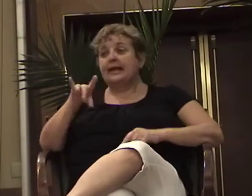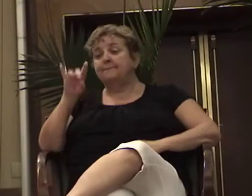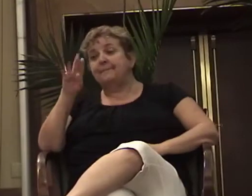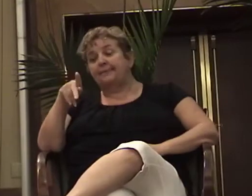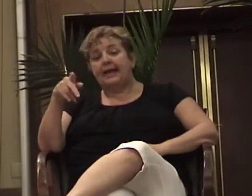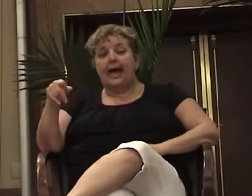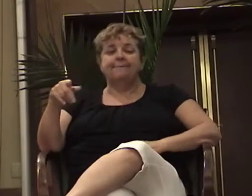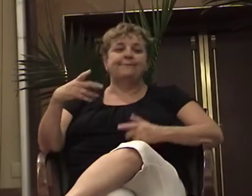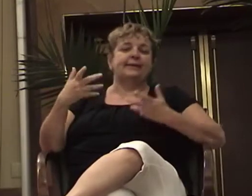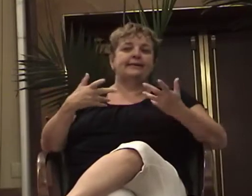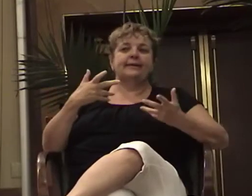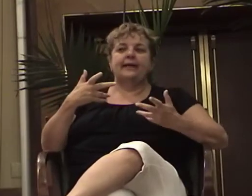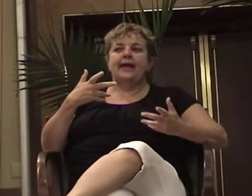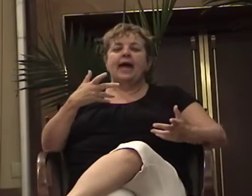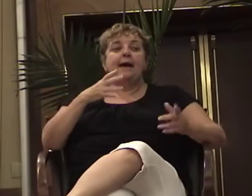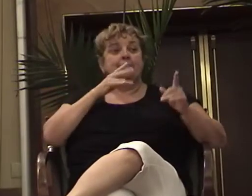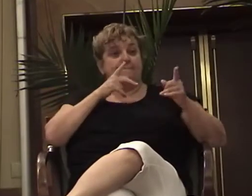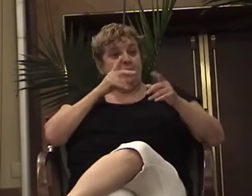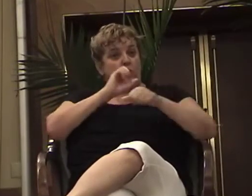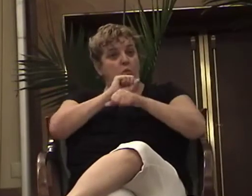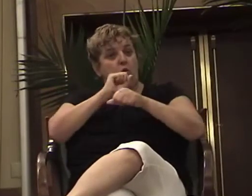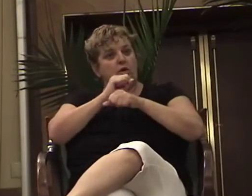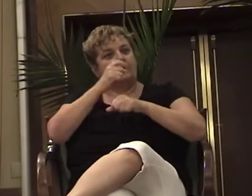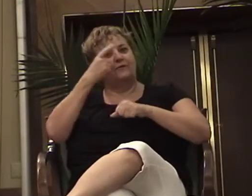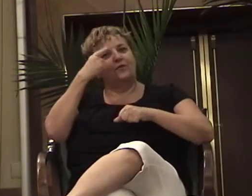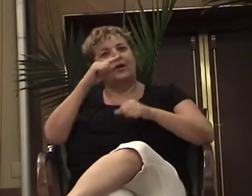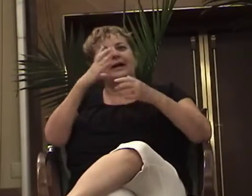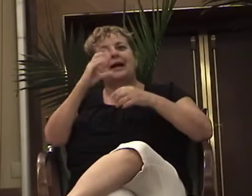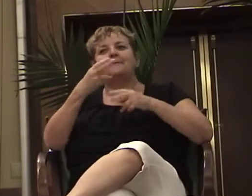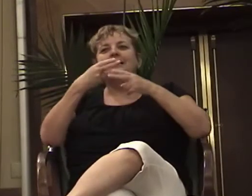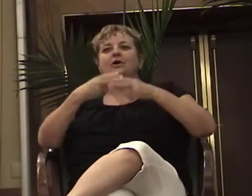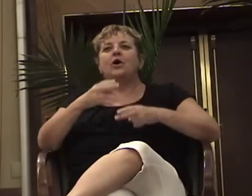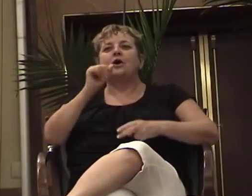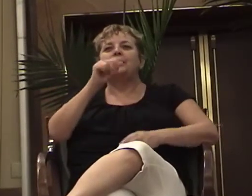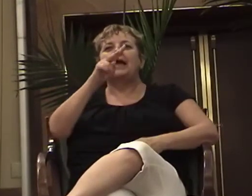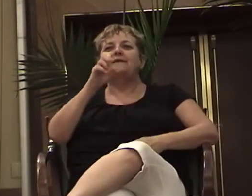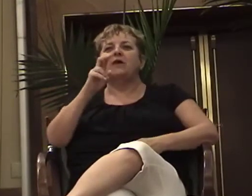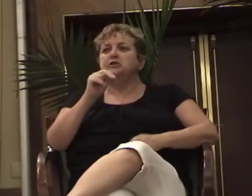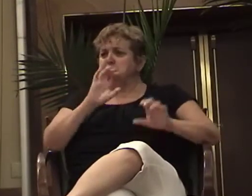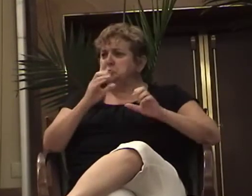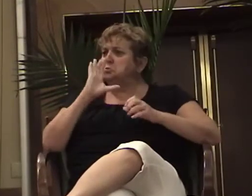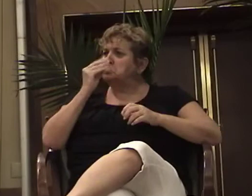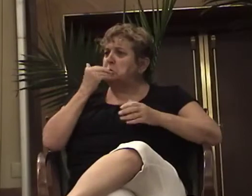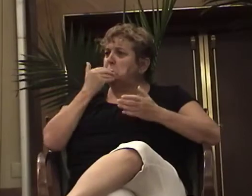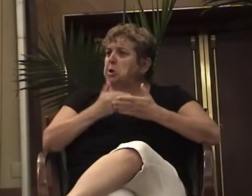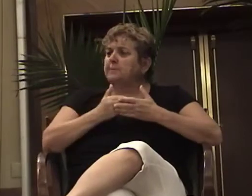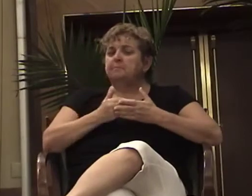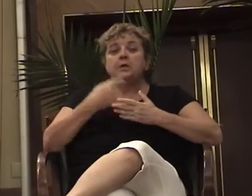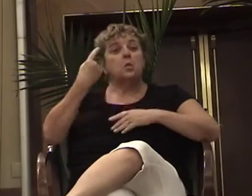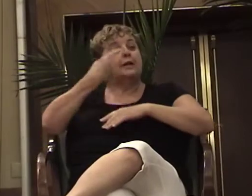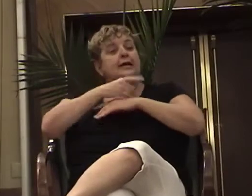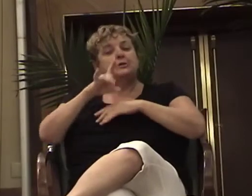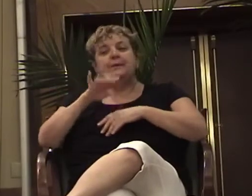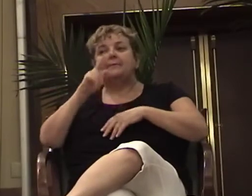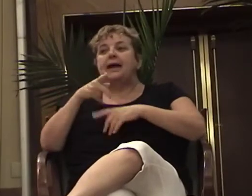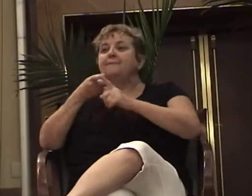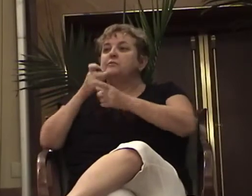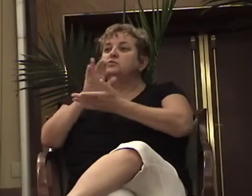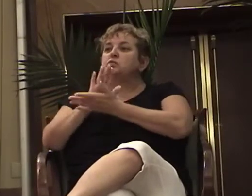by this time, my mother had got a job for a company called Avon, and she was doing pretty well. And she came and picked me up from school, and she took me to our house.